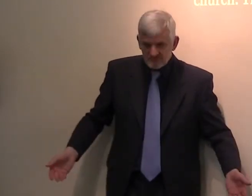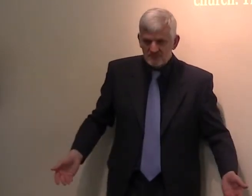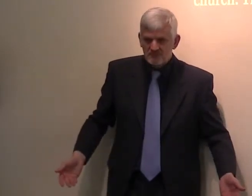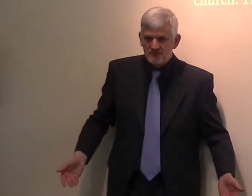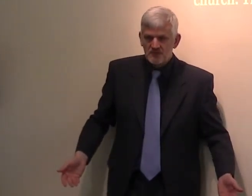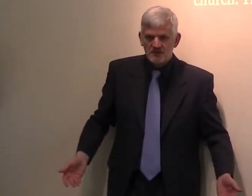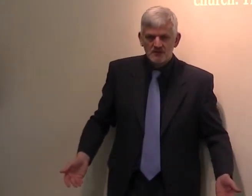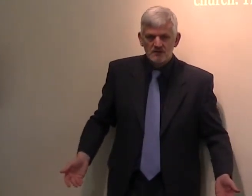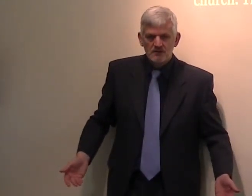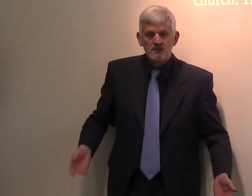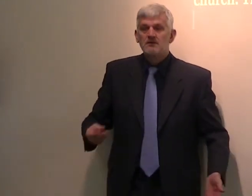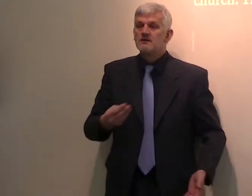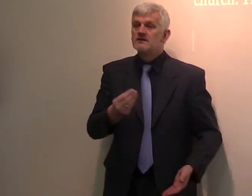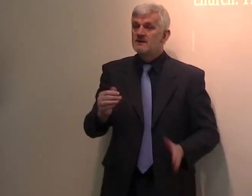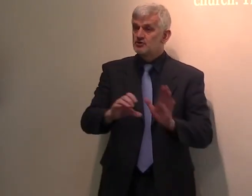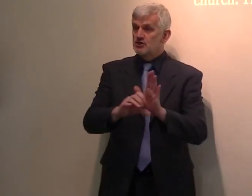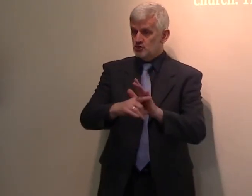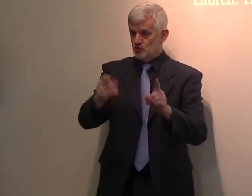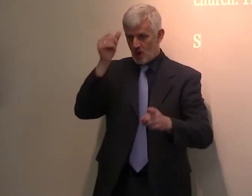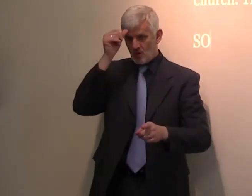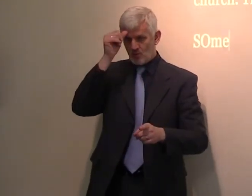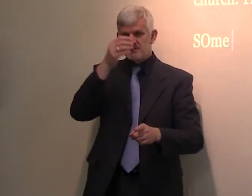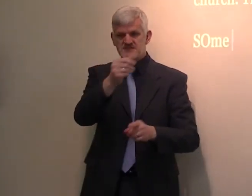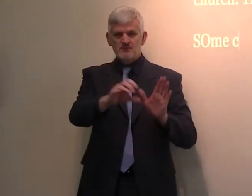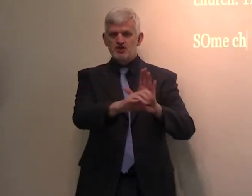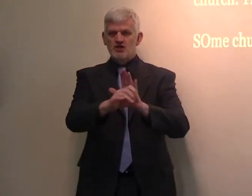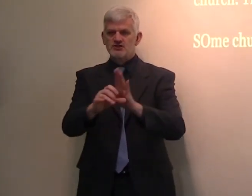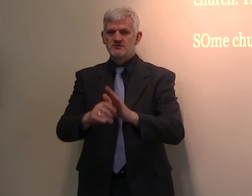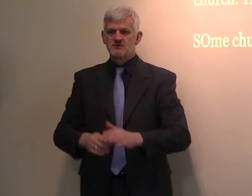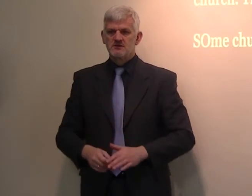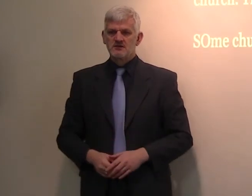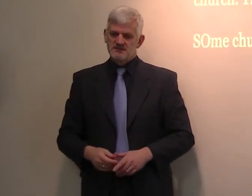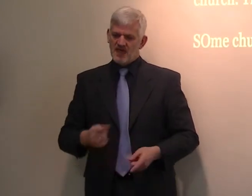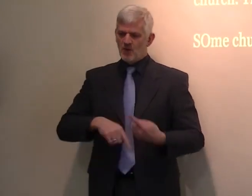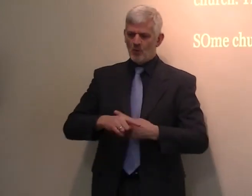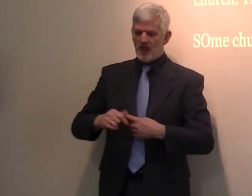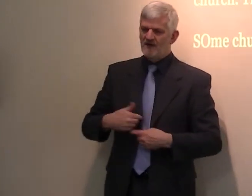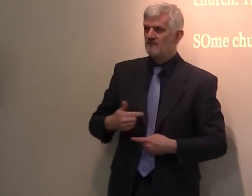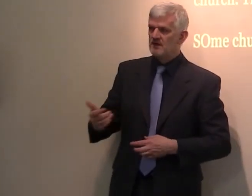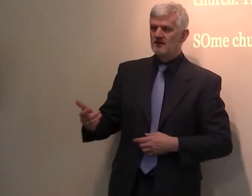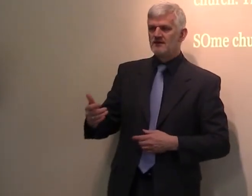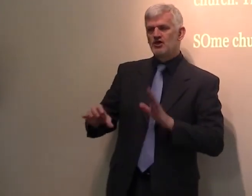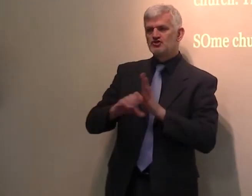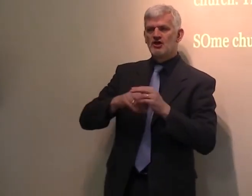churches, I'm sure you know about it, some churches gave themselves the name Life Churches. Life